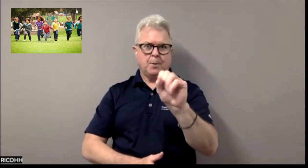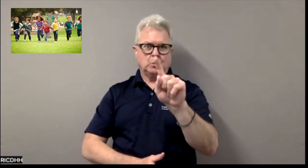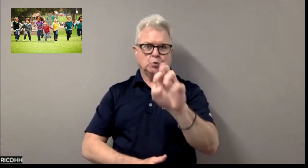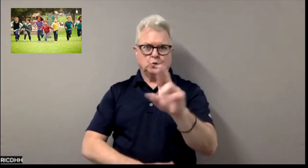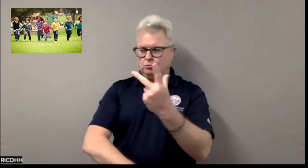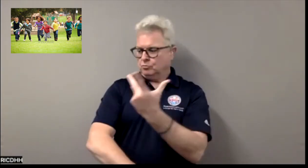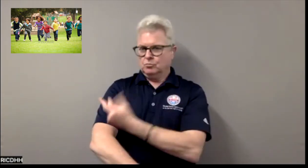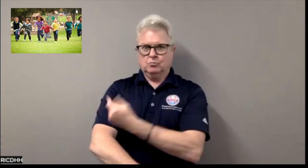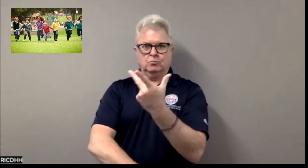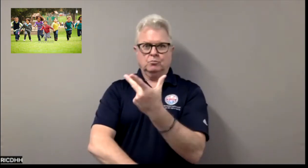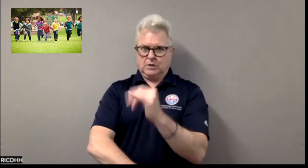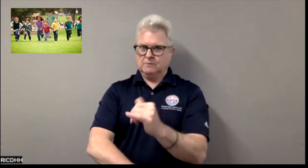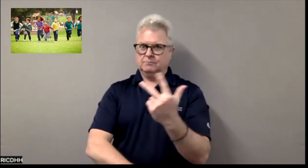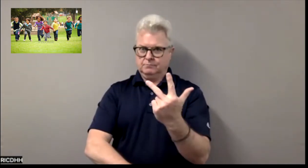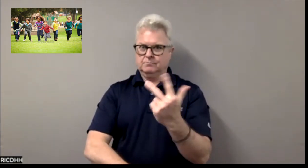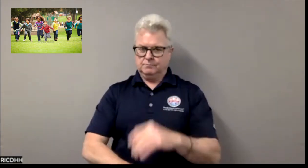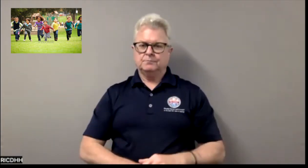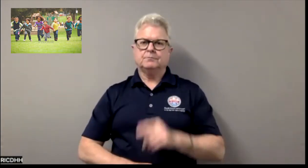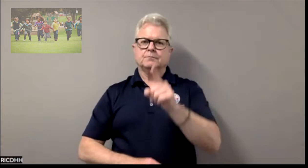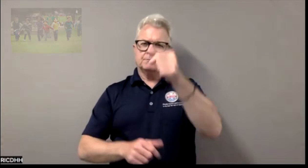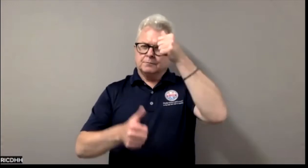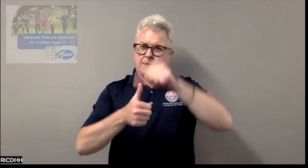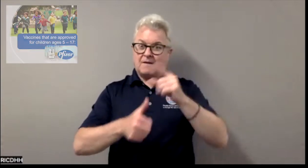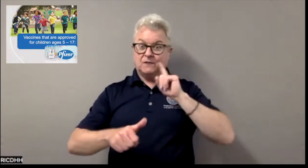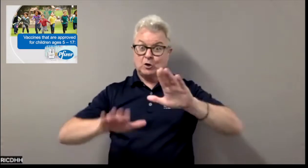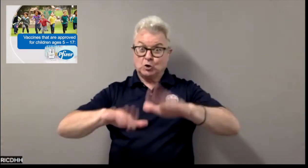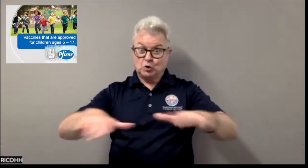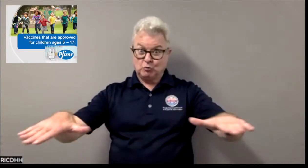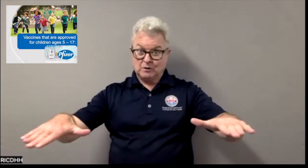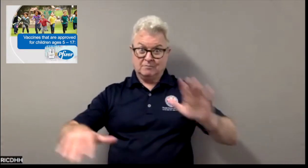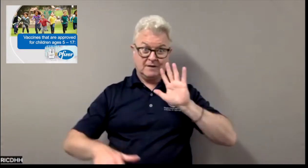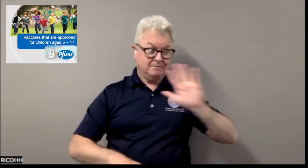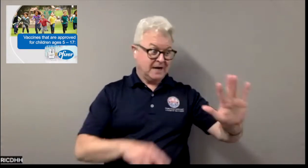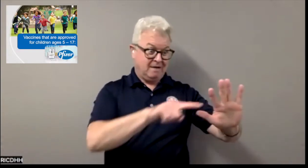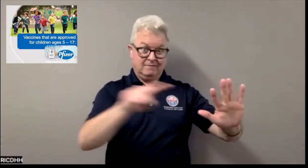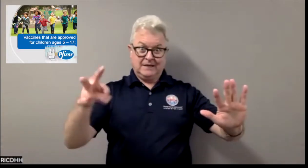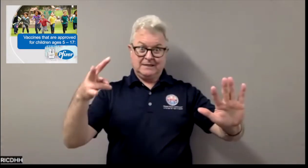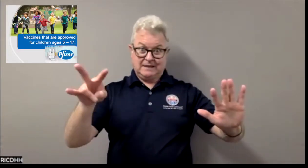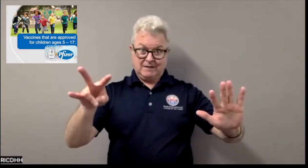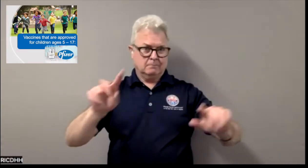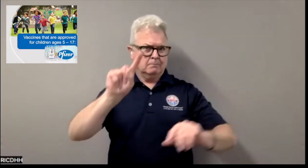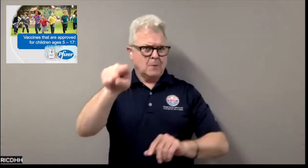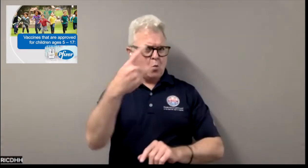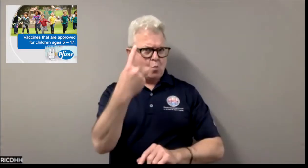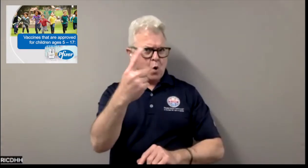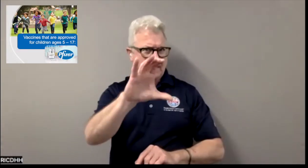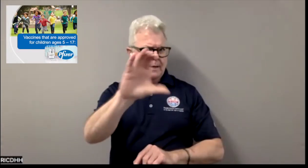Then they have 1 booster. Okay, so that's how they get the 3 shots. Now, for children who are ages 5 to